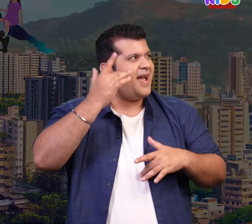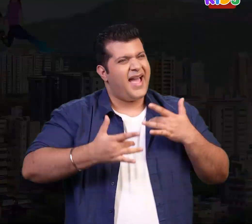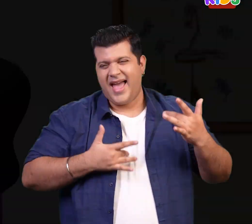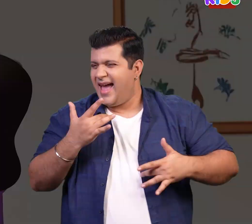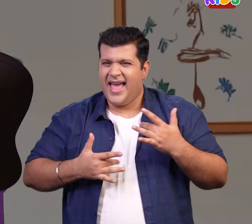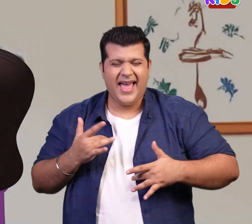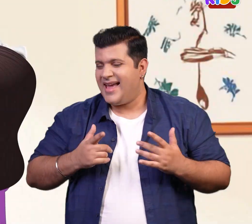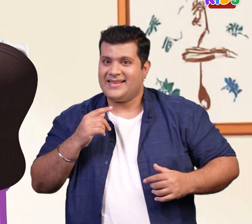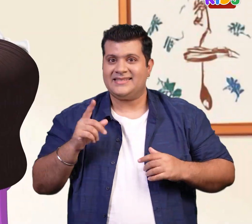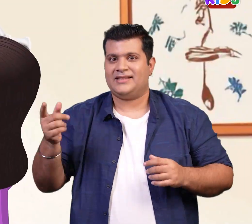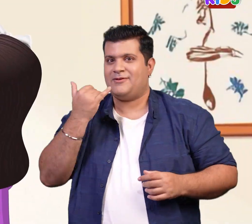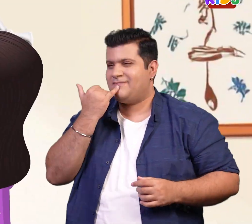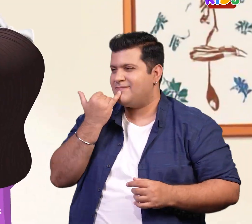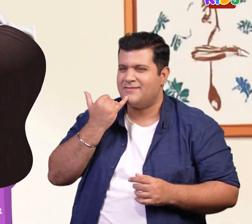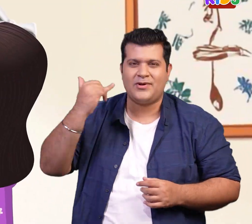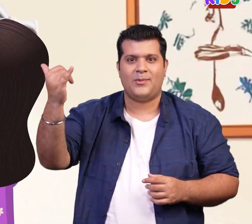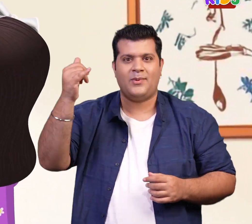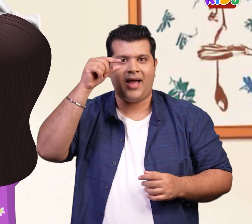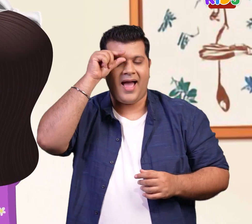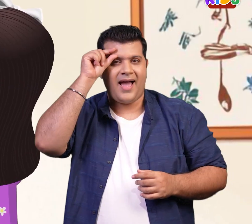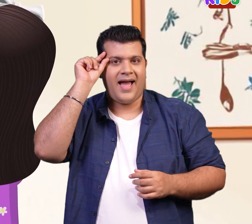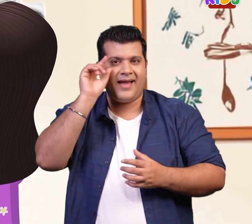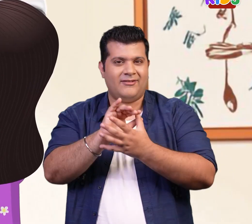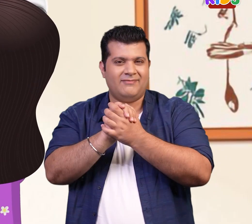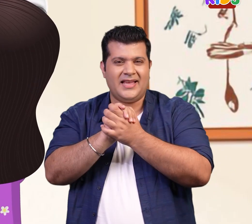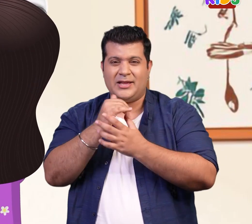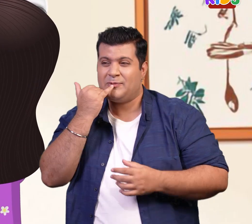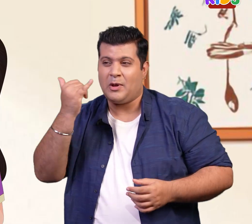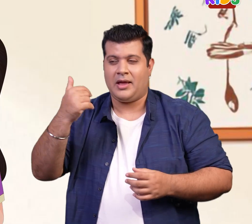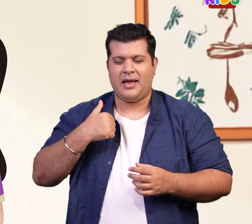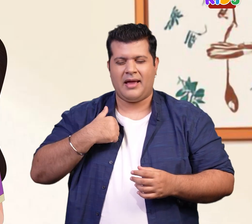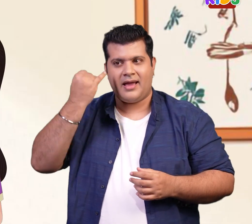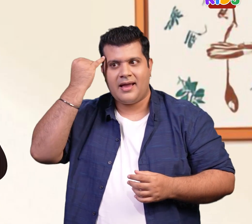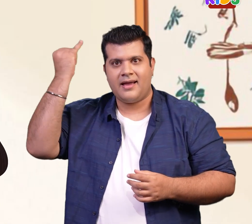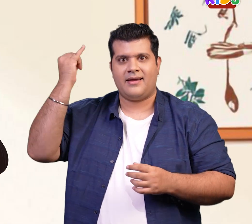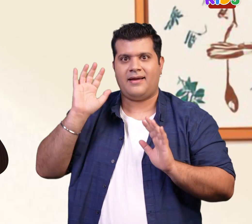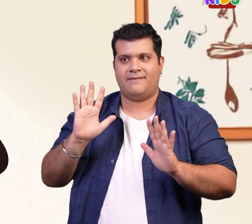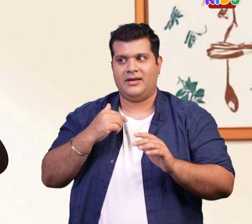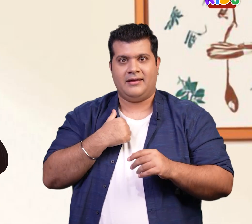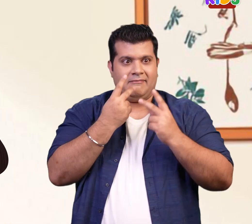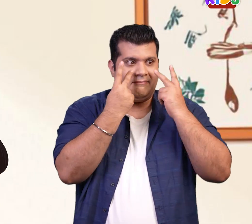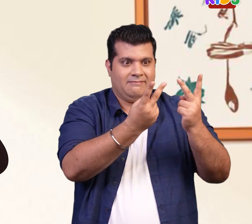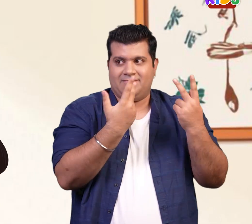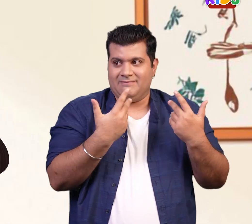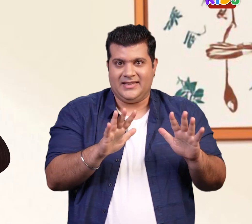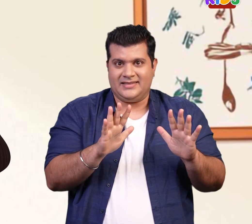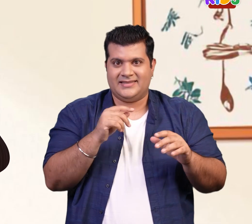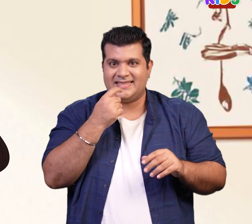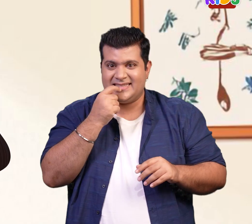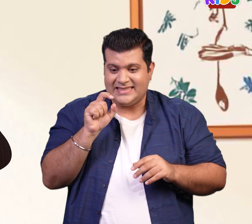Diya is very excited. She calls up Akash and tells him about all the amazing facts about the